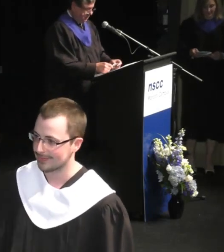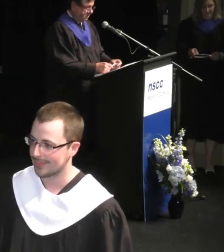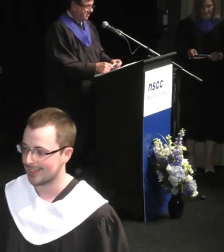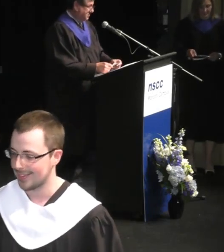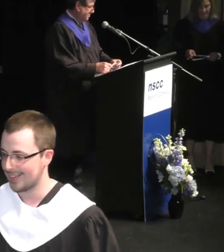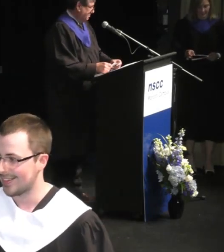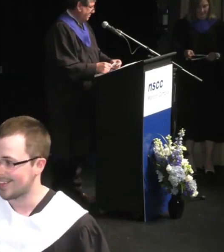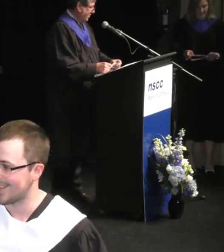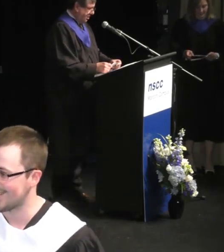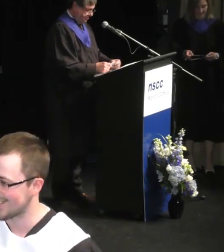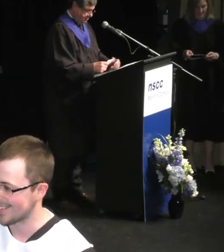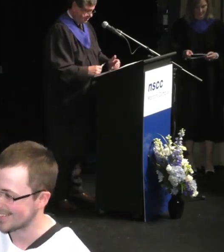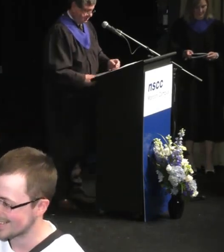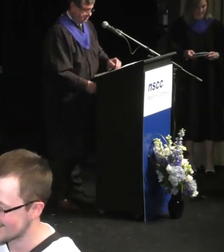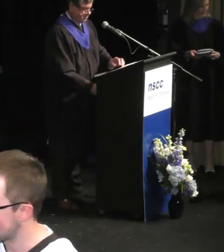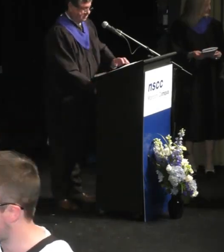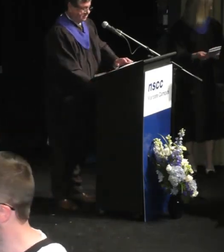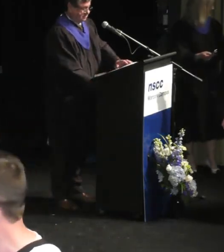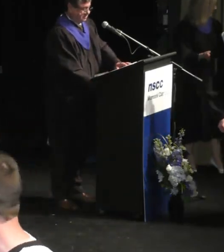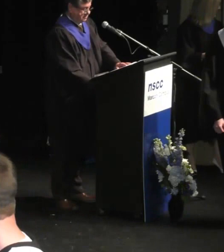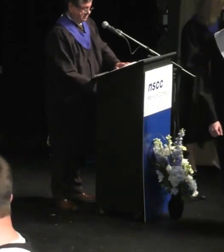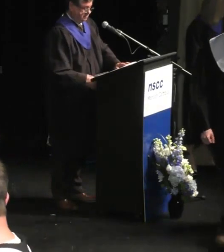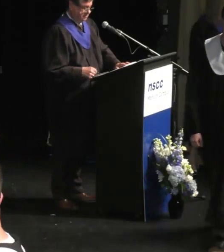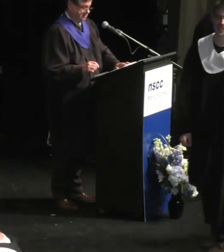Michael Pickles with honors.